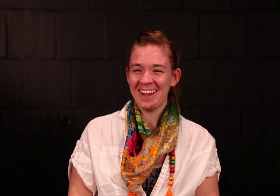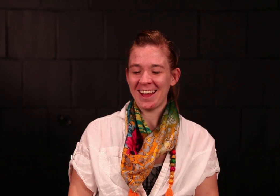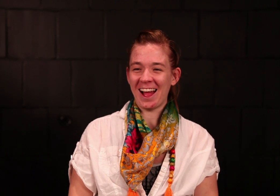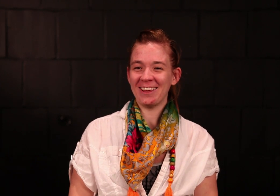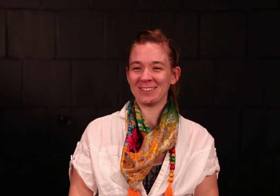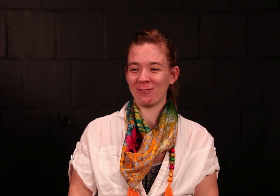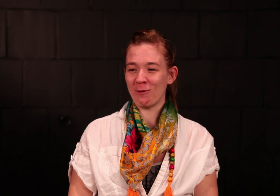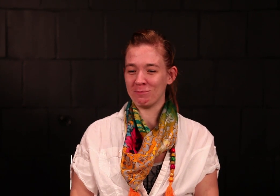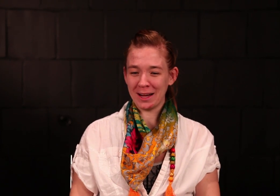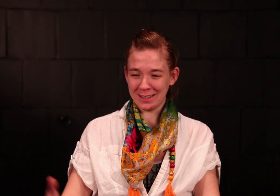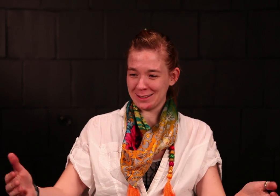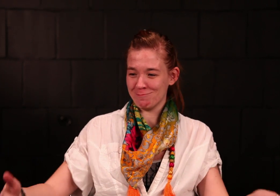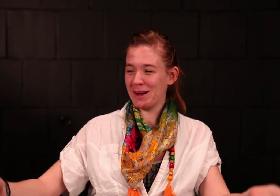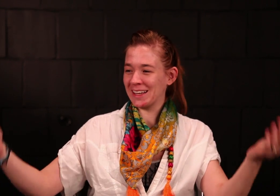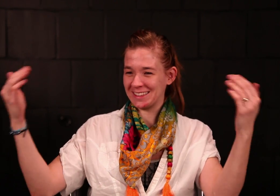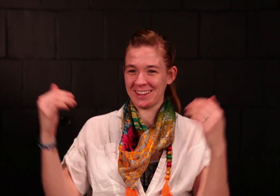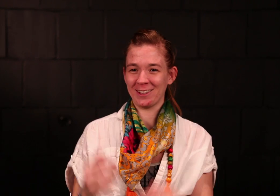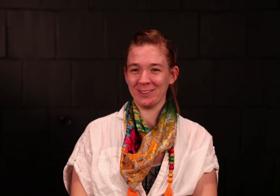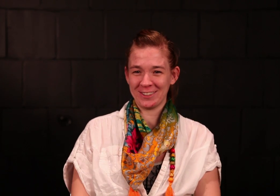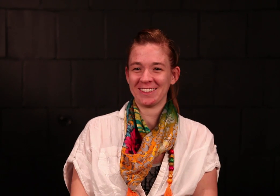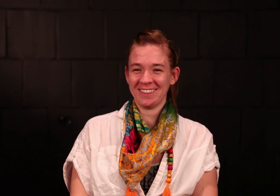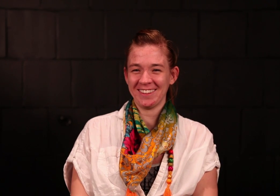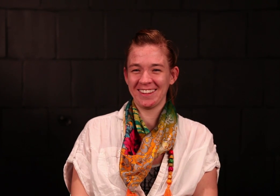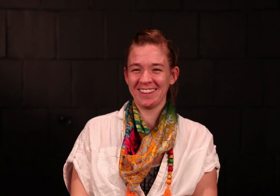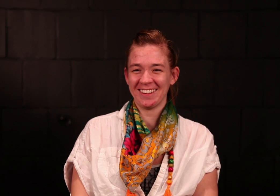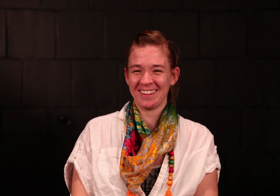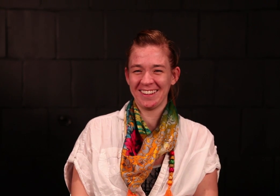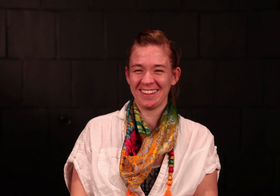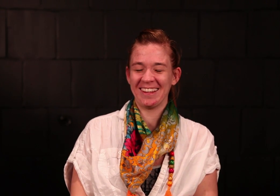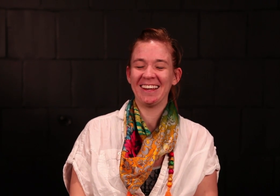I used to want buckets and buckets of those.